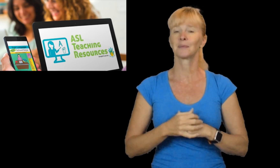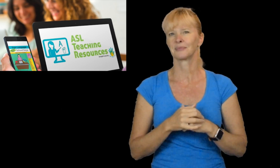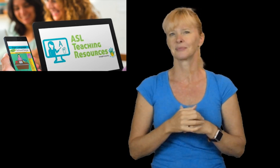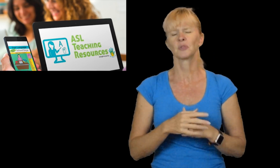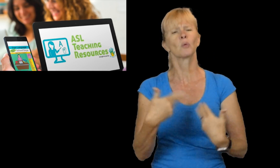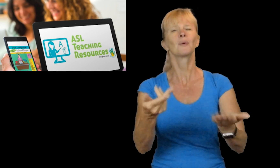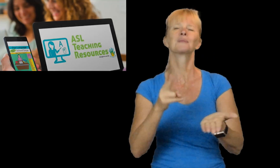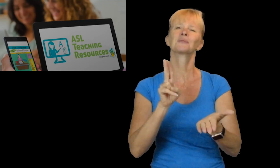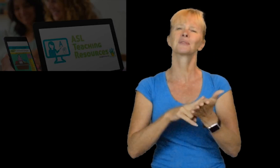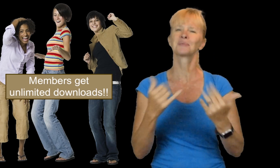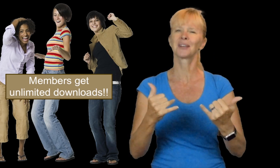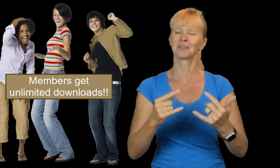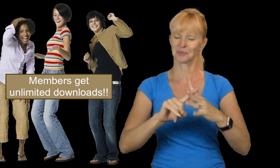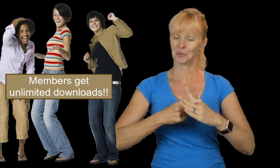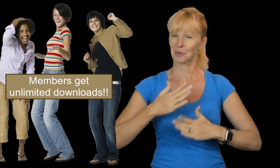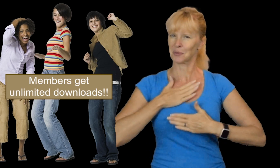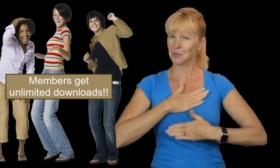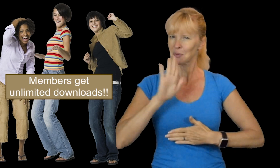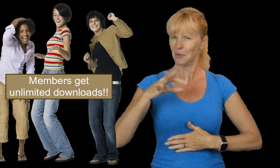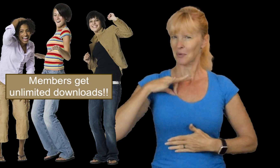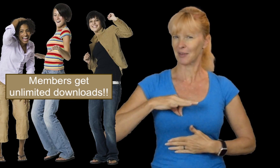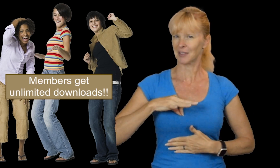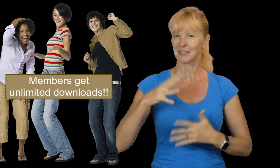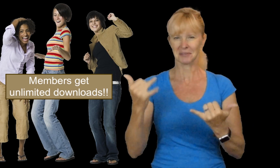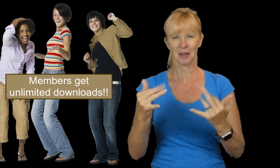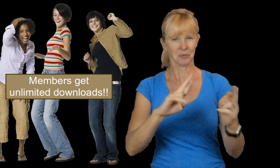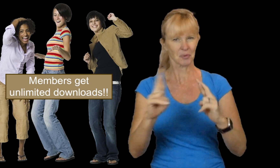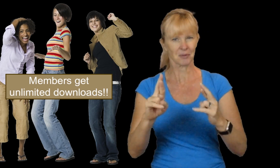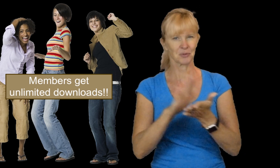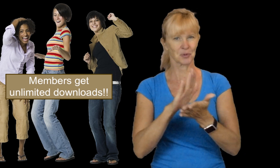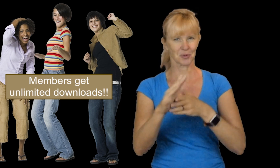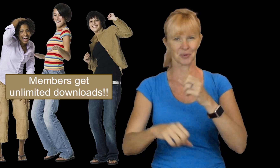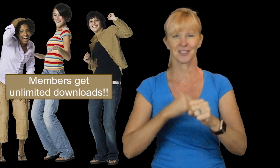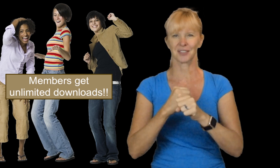Sign up today and start enjoying your benefits as you get ready for this school year.